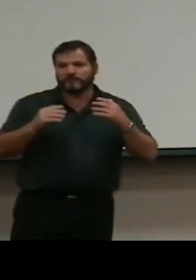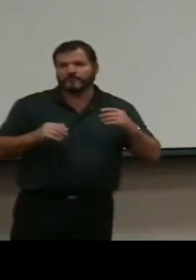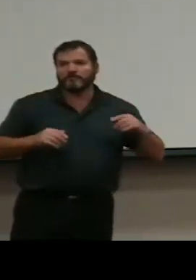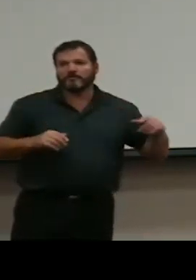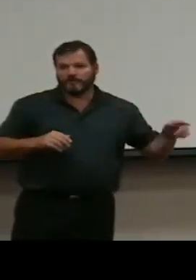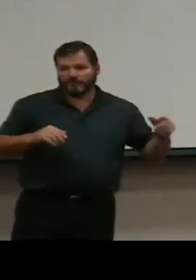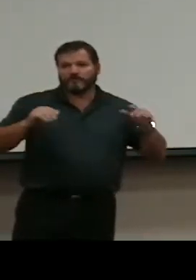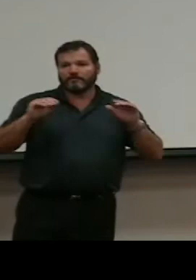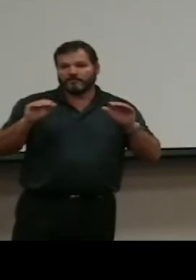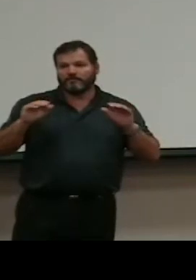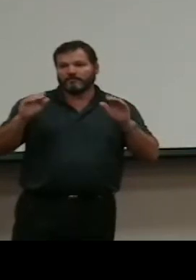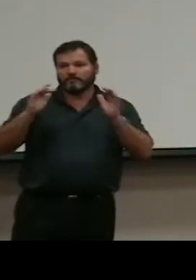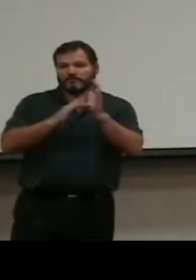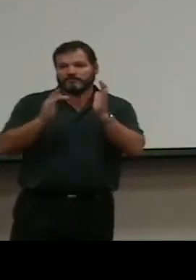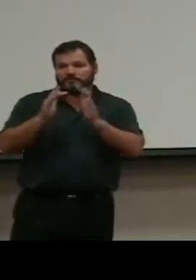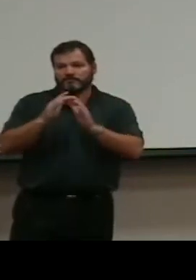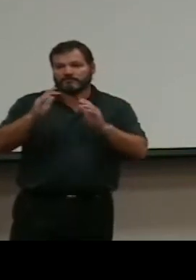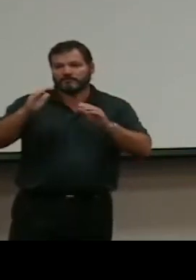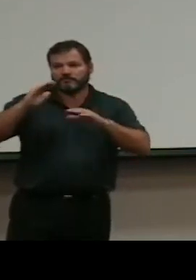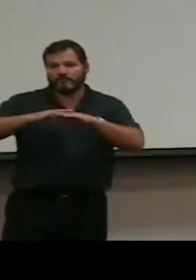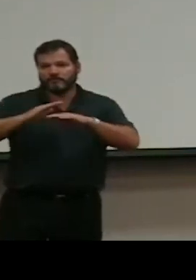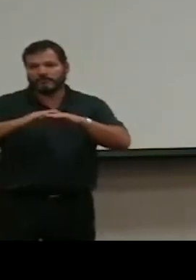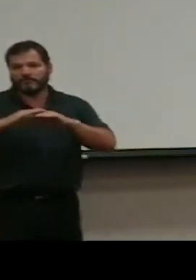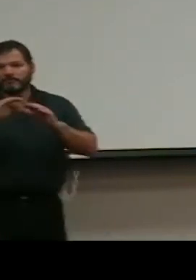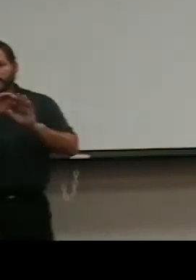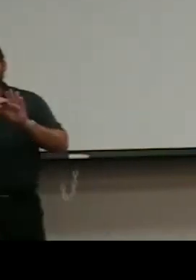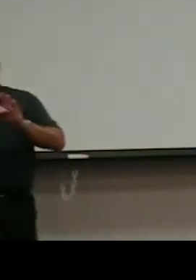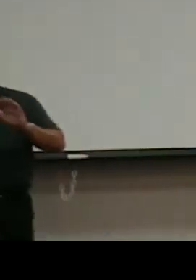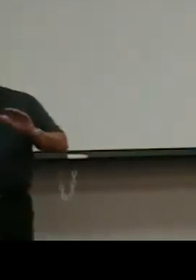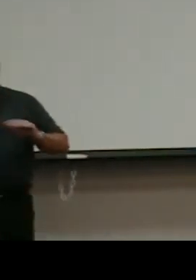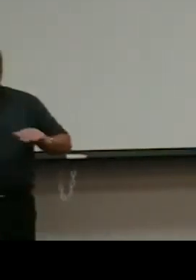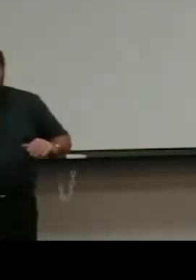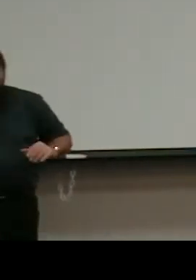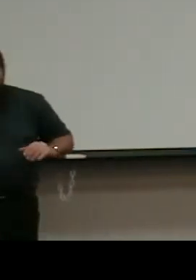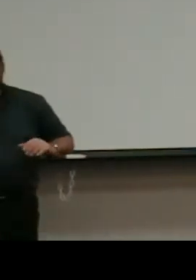When I was very sad, Jesus was warned.